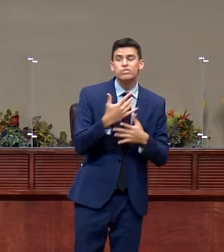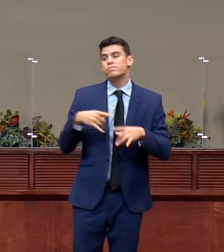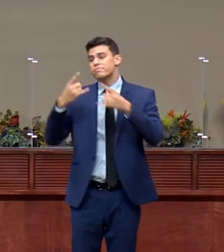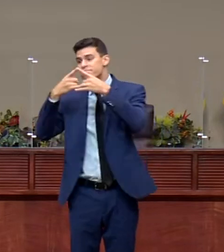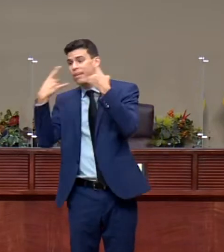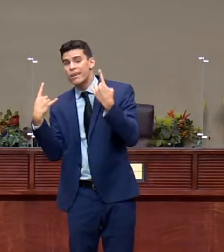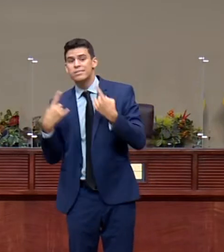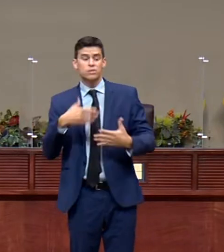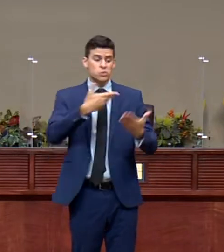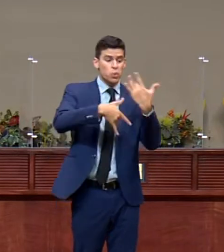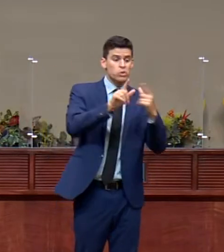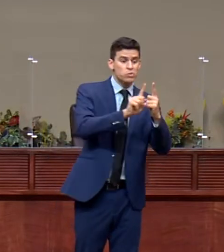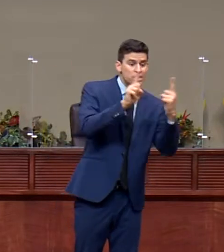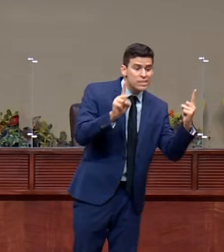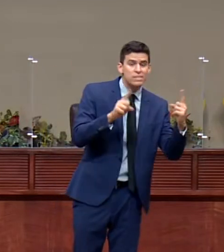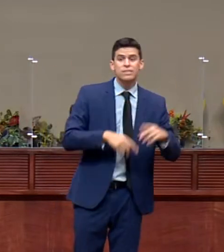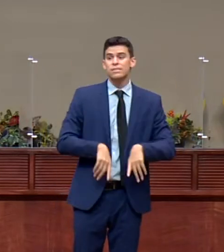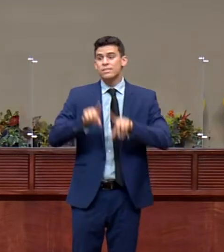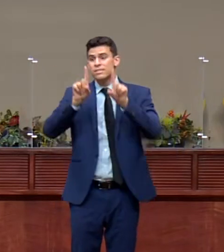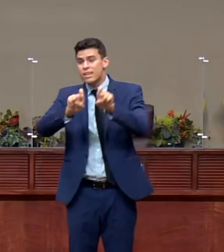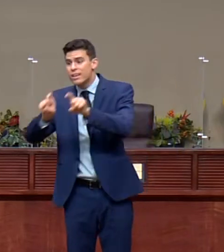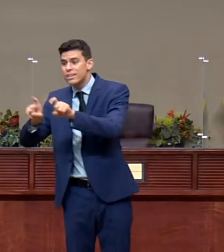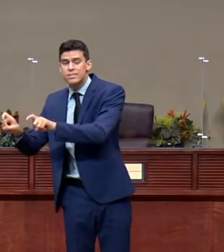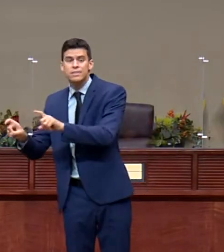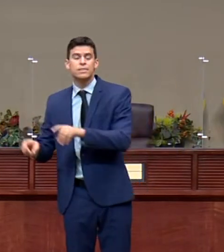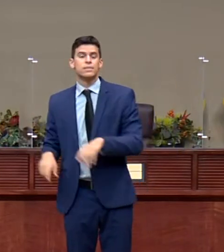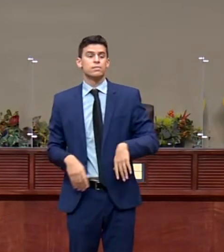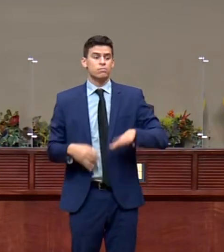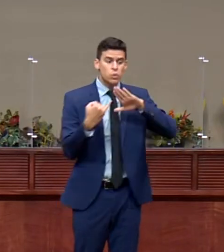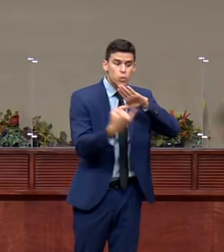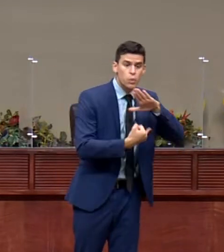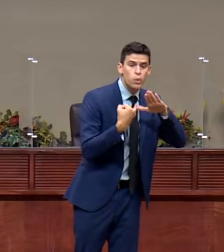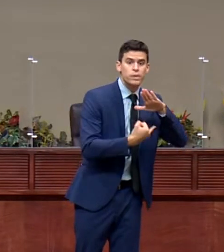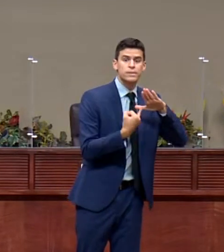testing, quarantine and isolation,